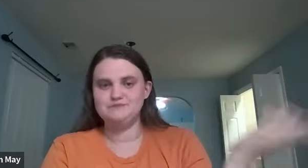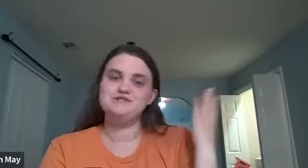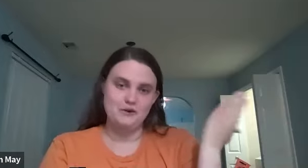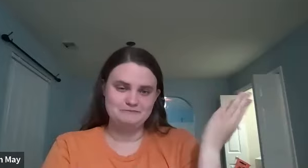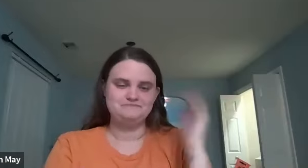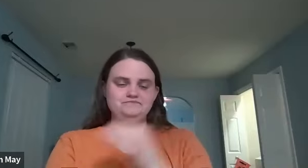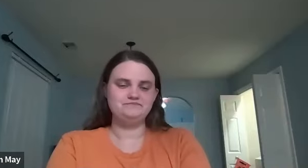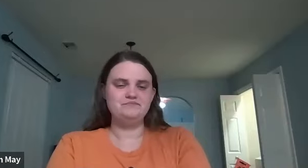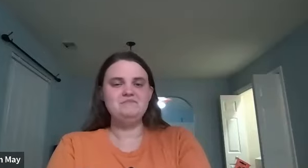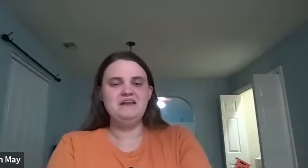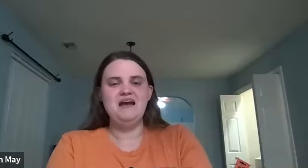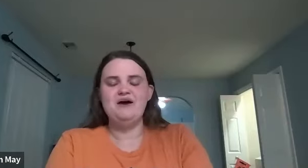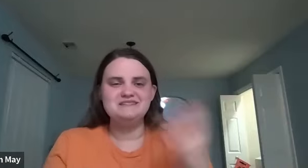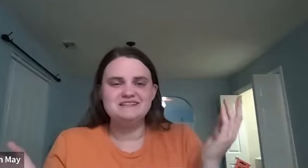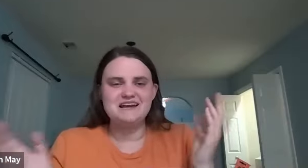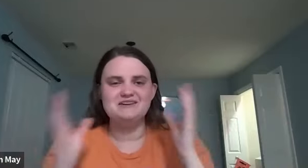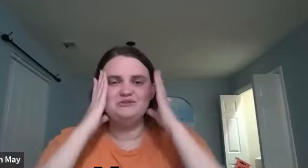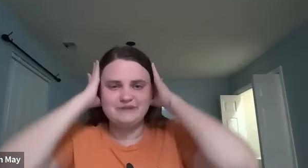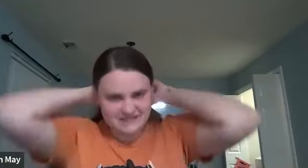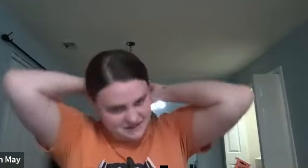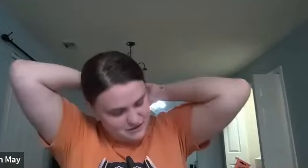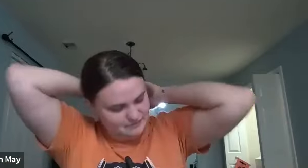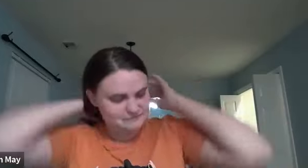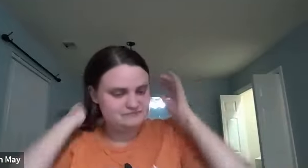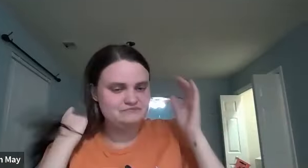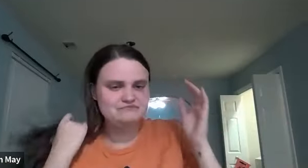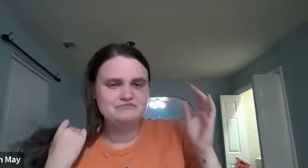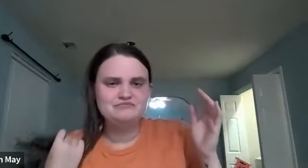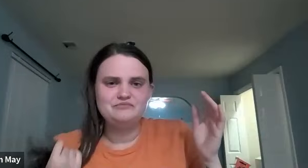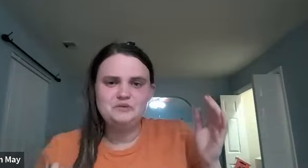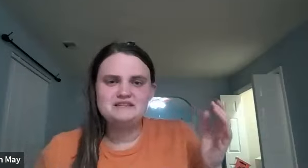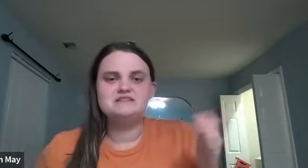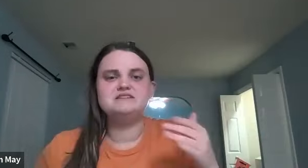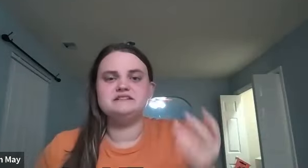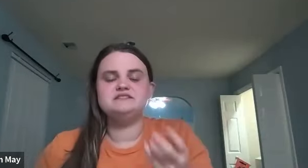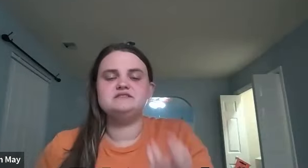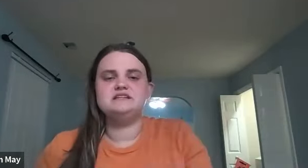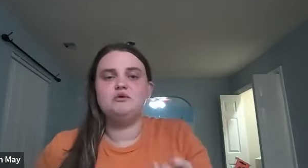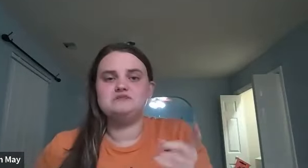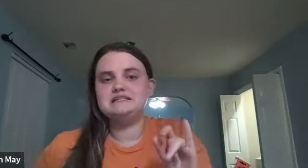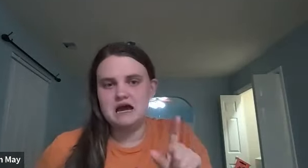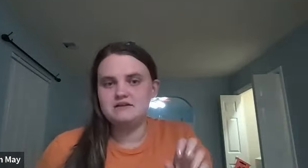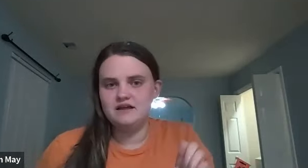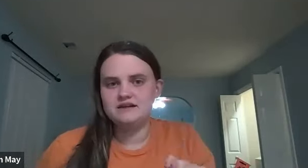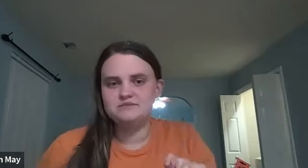So I always think it's kind of cool because you basically can still see almost like dialect